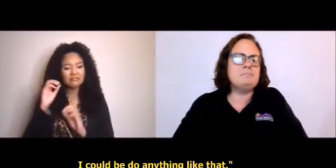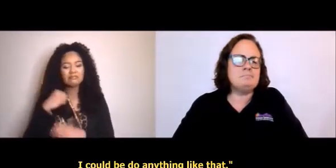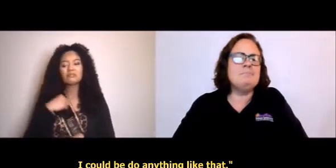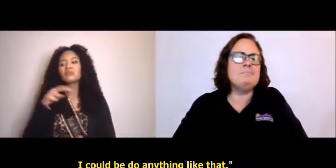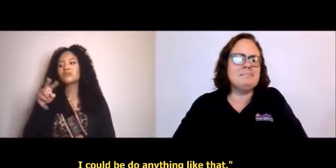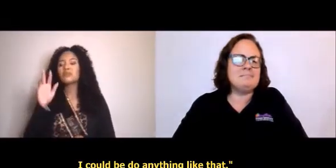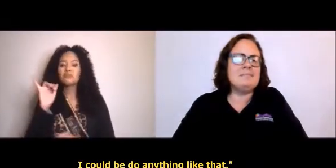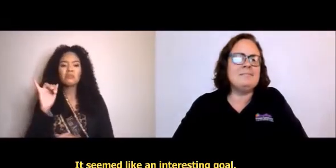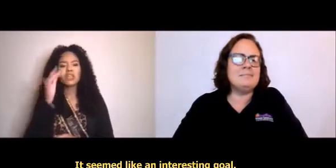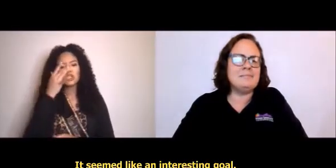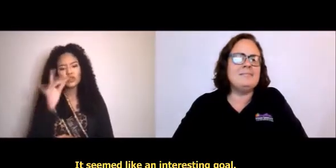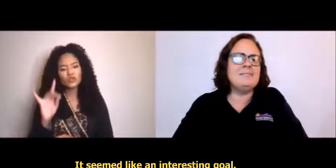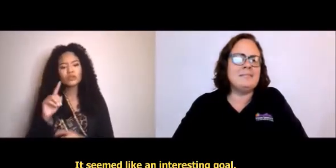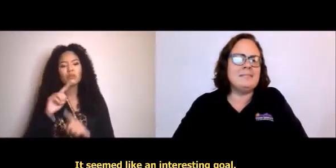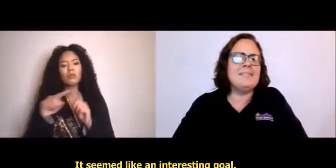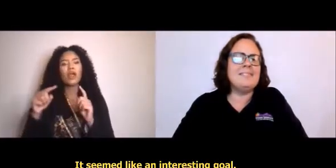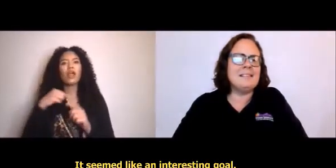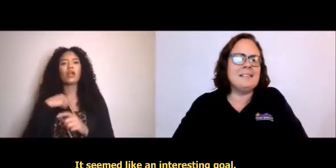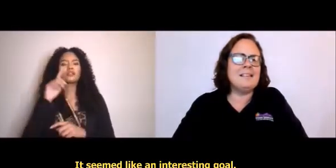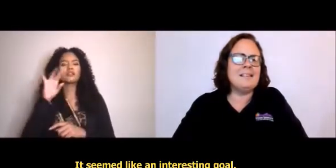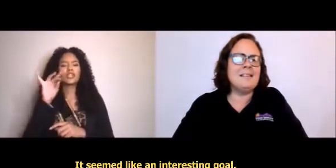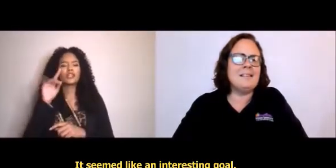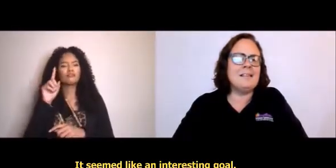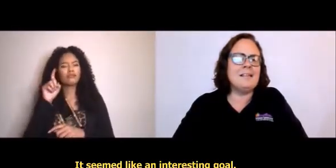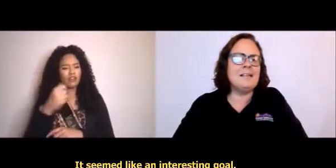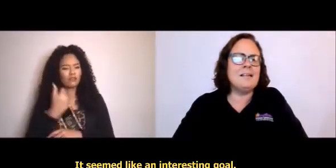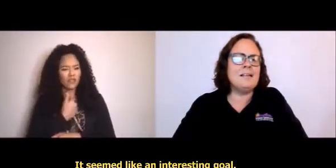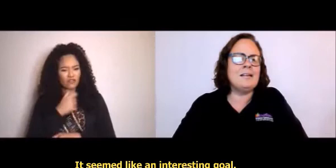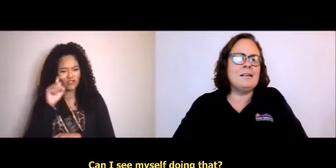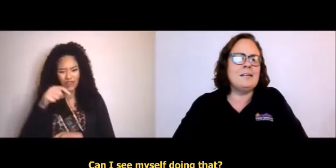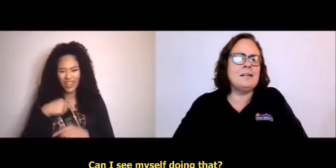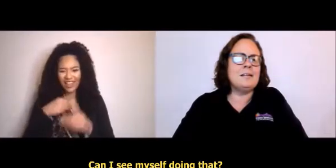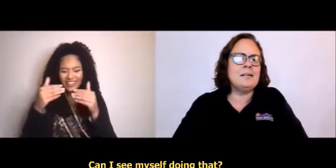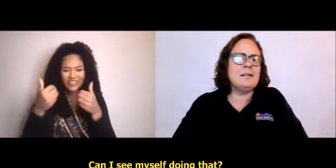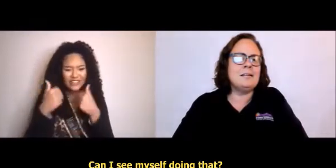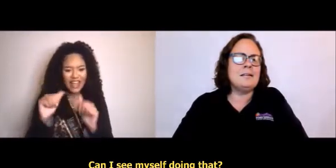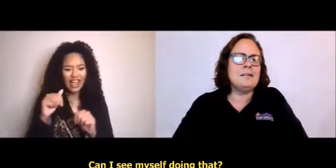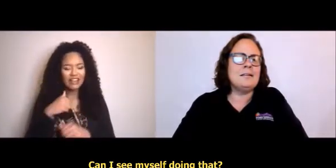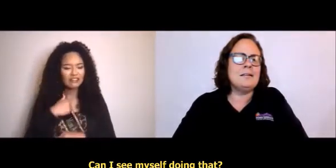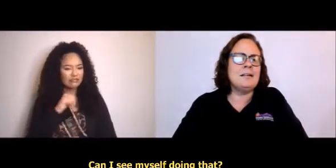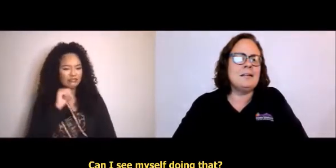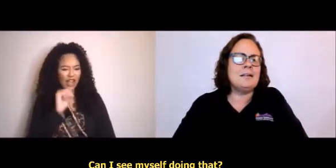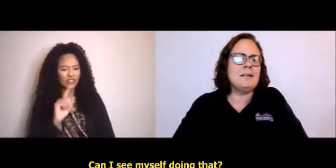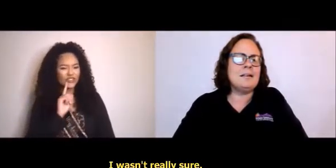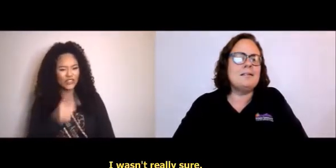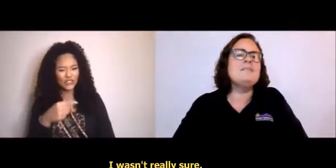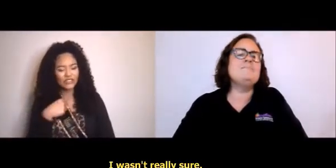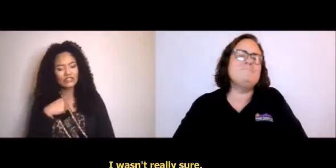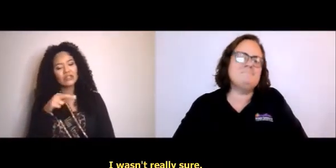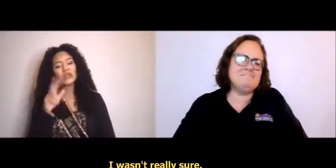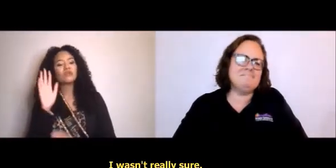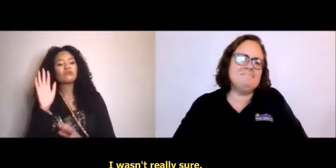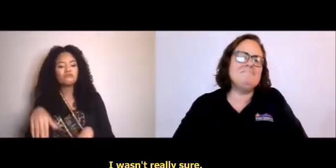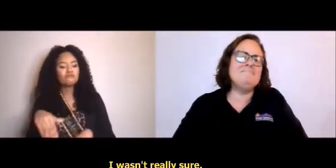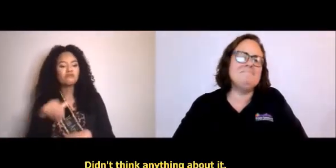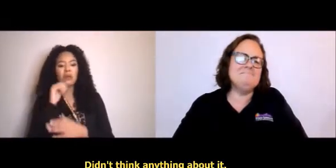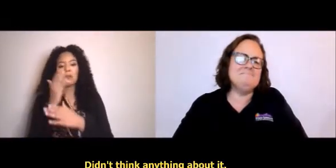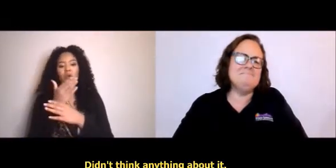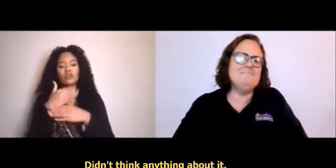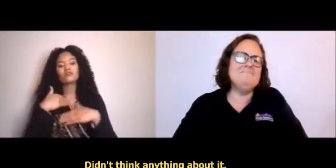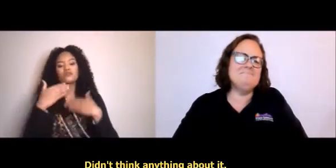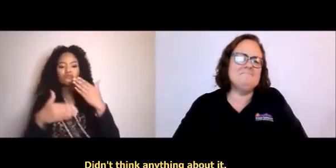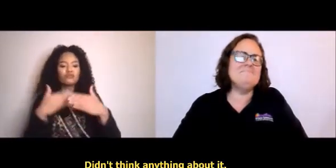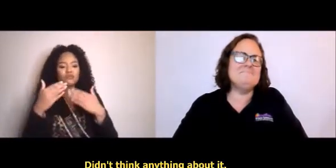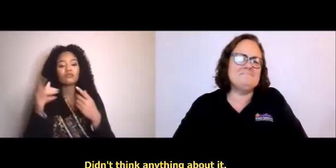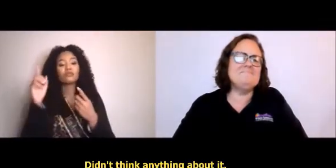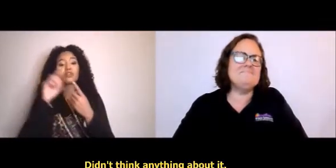like that. It seemed like an interesting goal. Can I see myself doing that? I wasn't really sure, didn't think